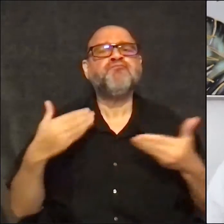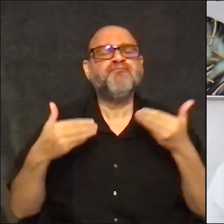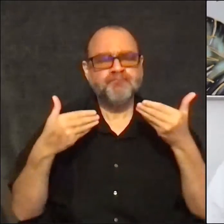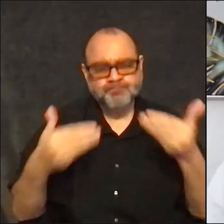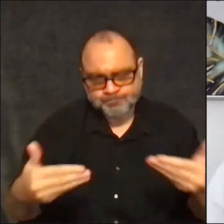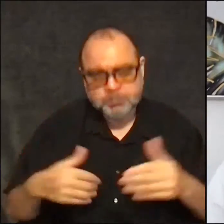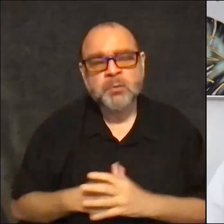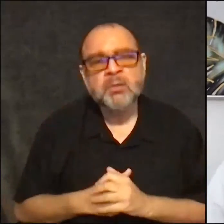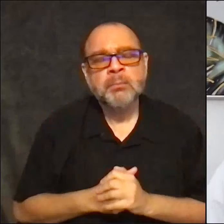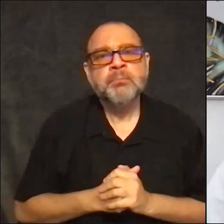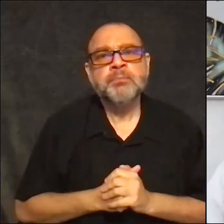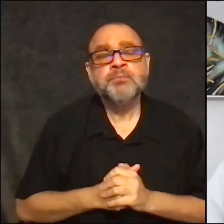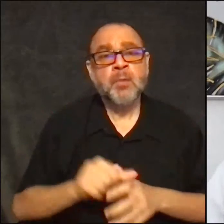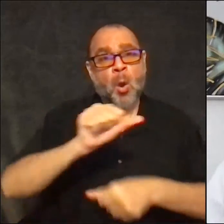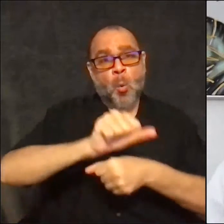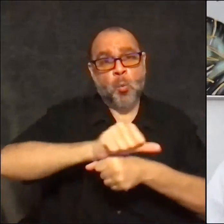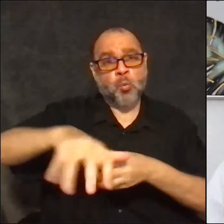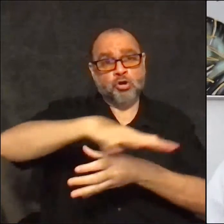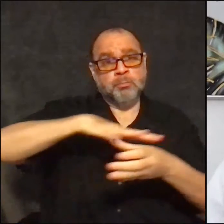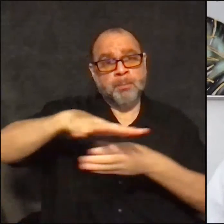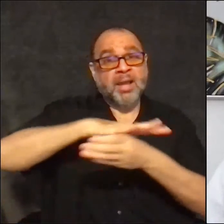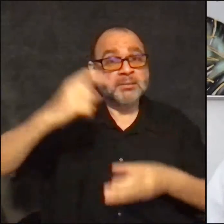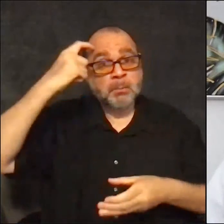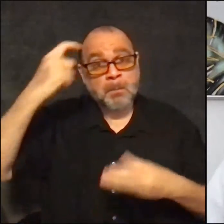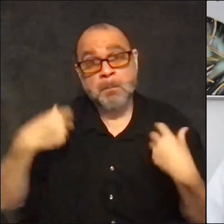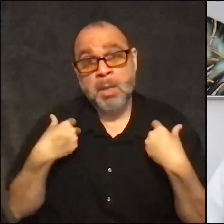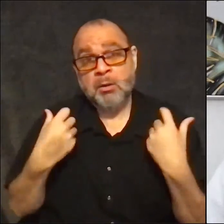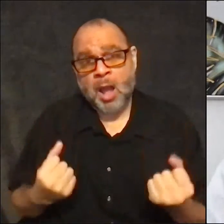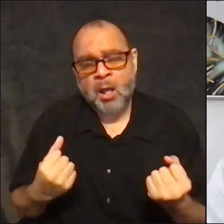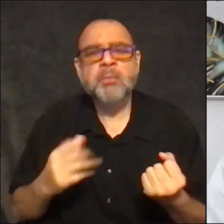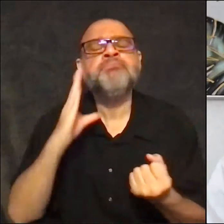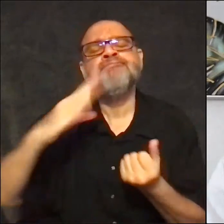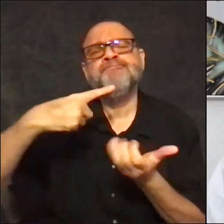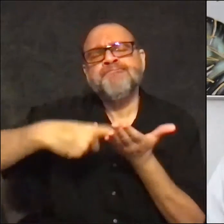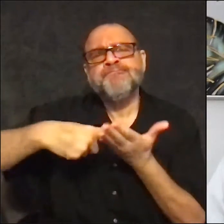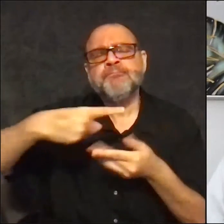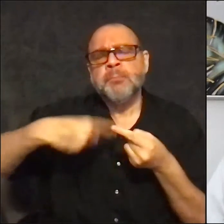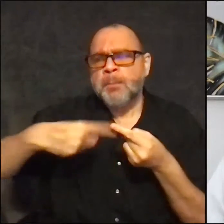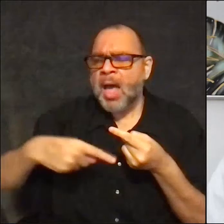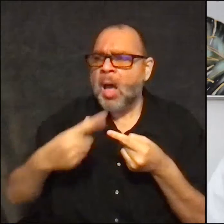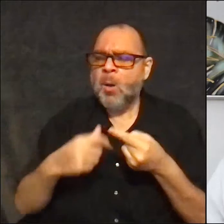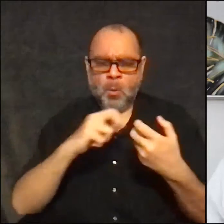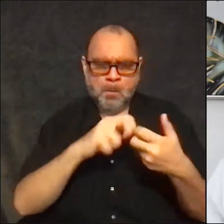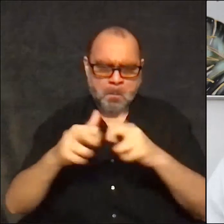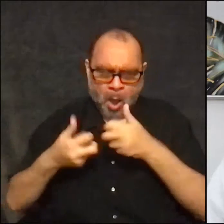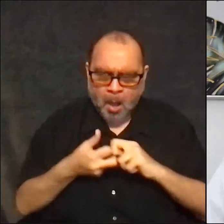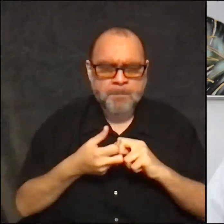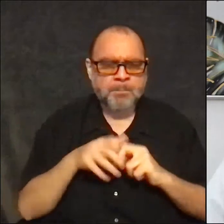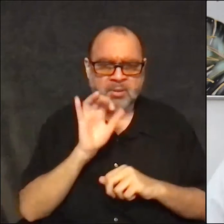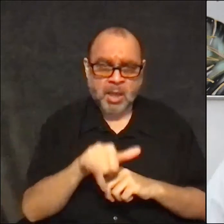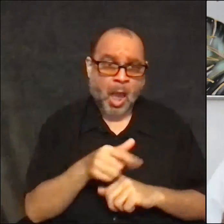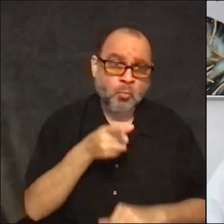in the workplace. But we're going to talk about what are some identifying problems that you or a colleague, friend, family may